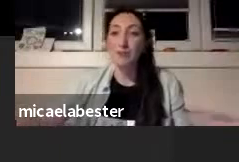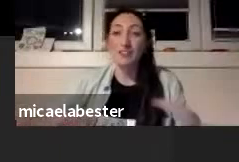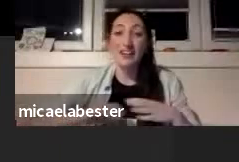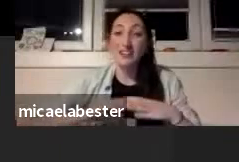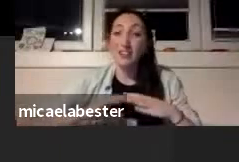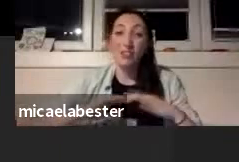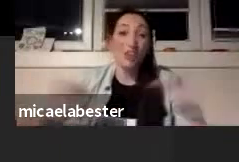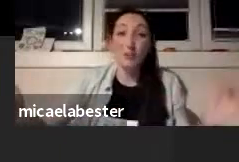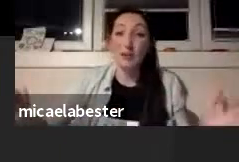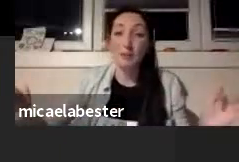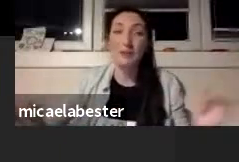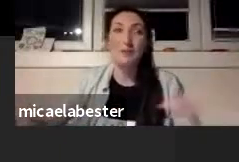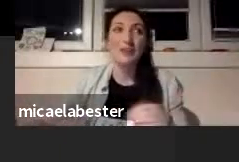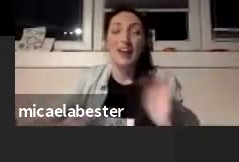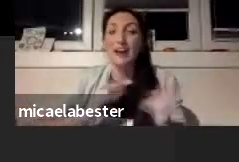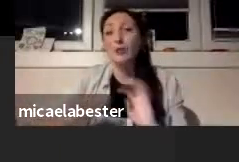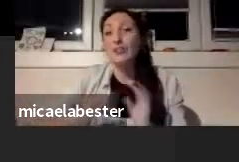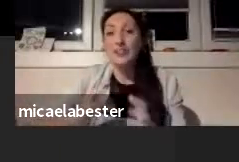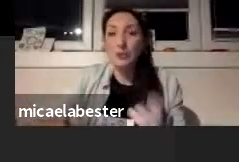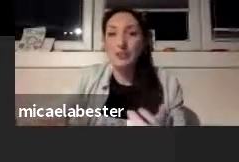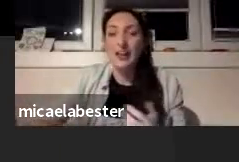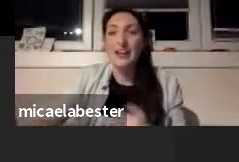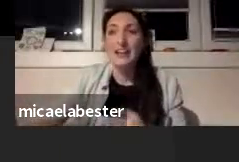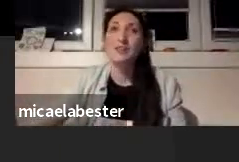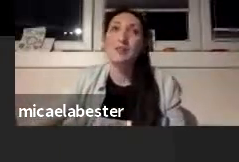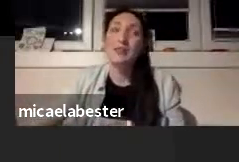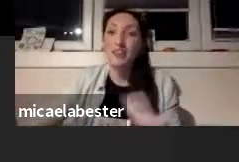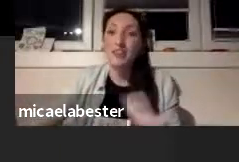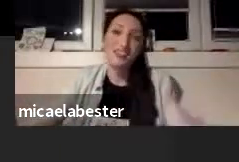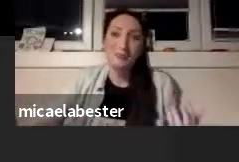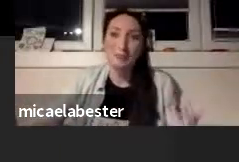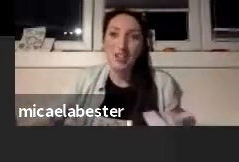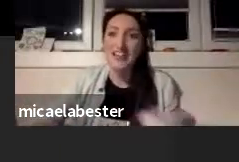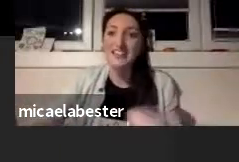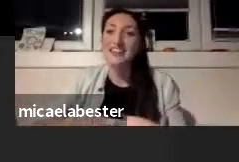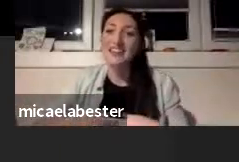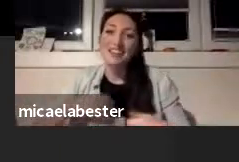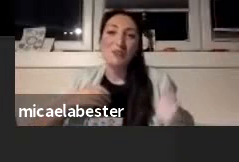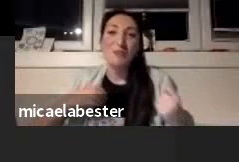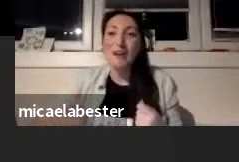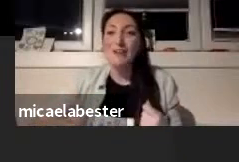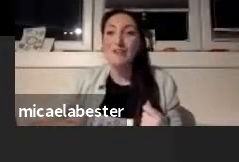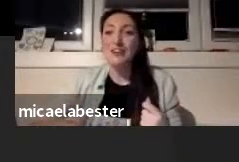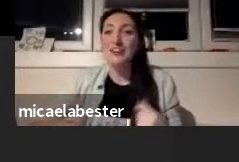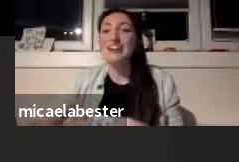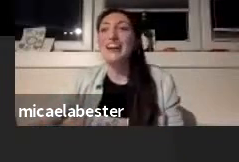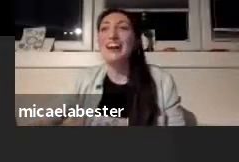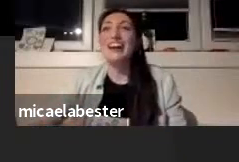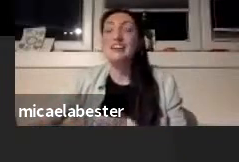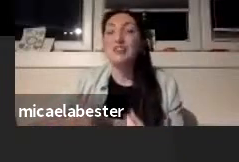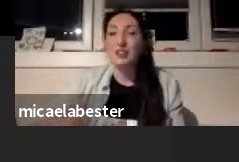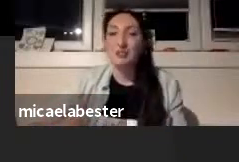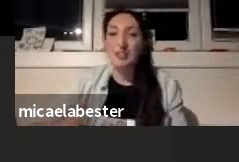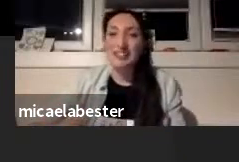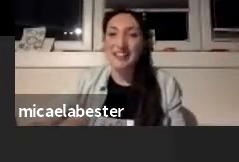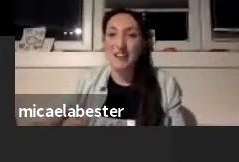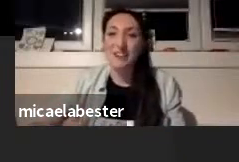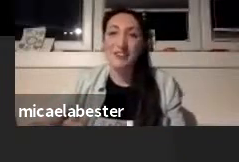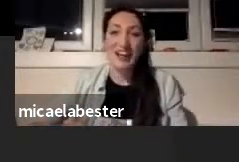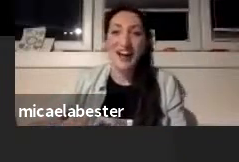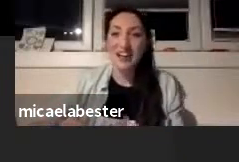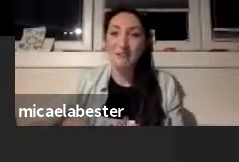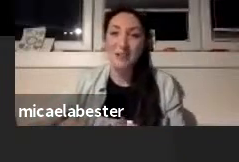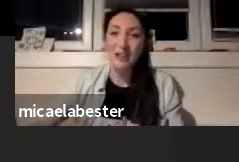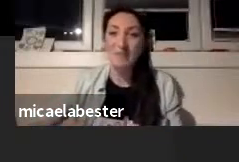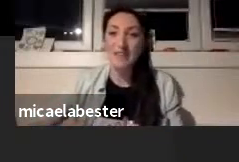deaf people, like 30 people. Well, they were all signing. So I was like, oh, this is my chance. So I went over and I introduced myself